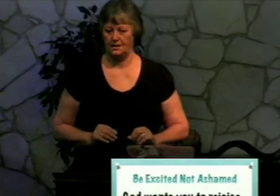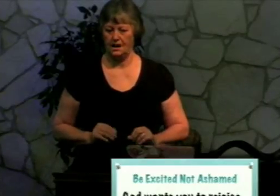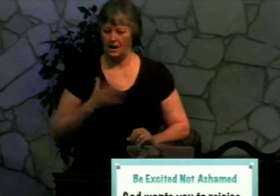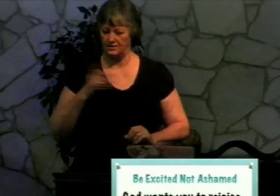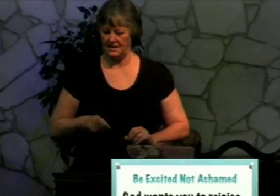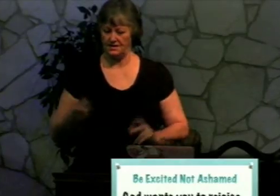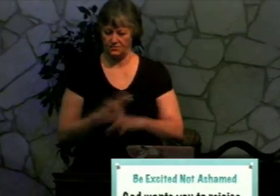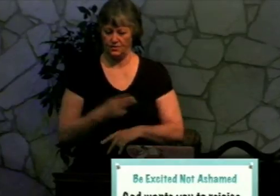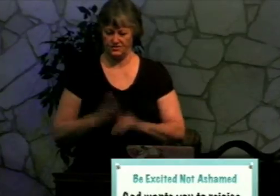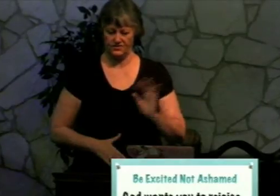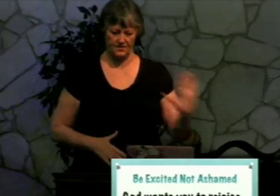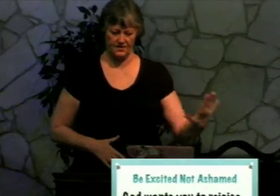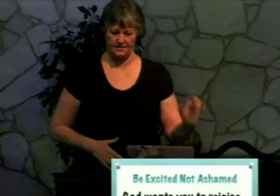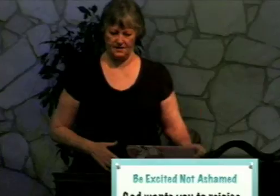$20,000. Our need is worse than their need.